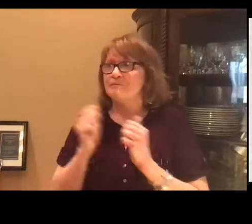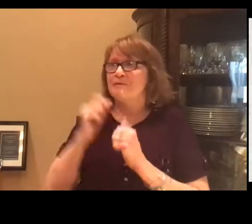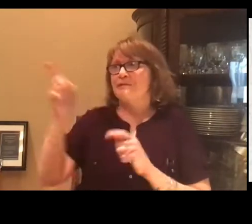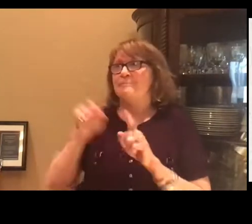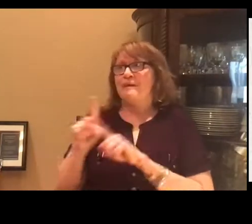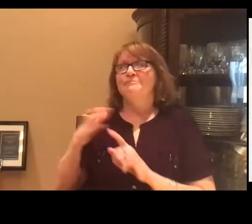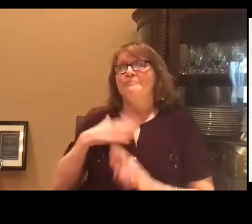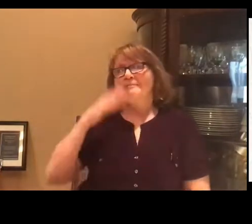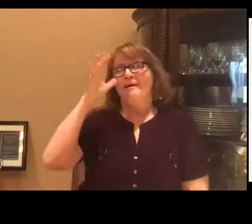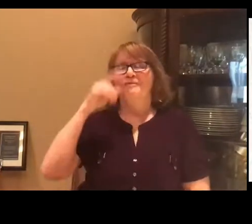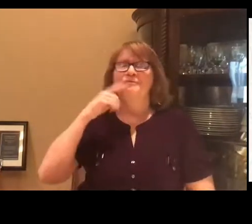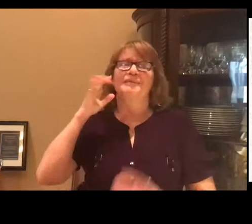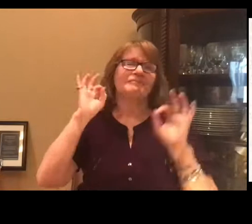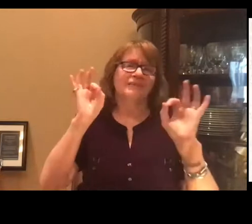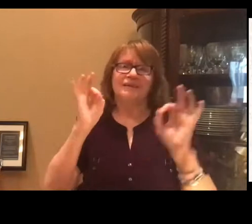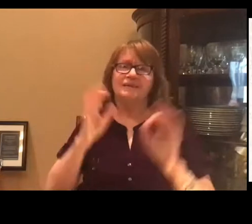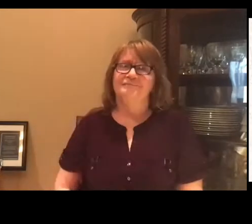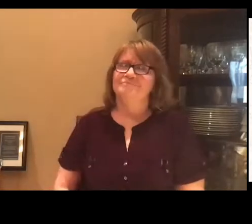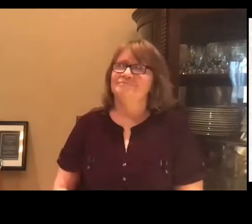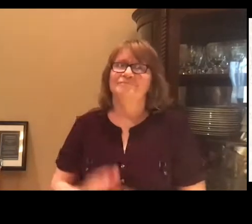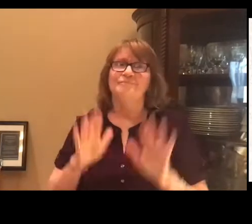fantastic. I couldn't have asked for more.